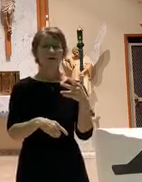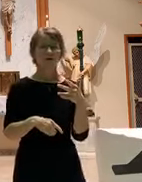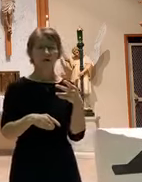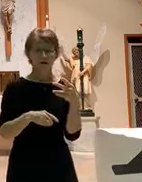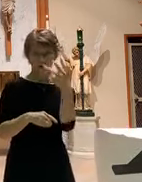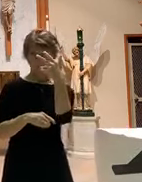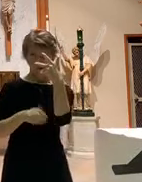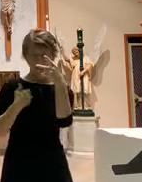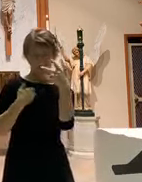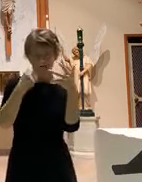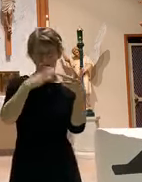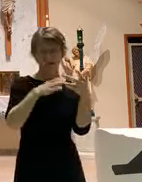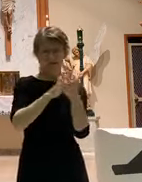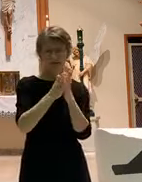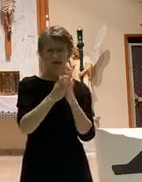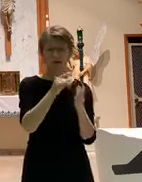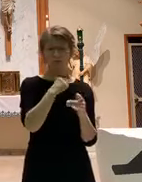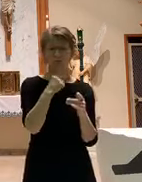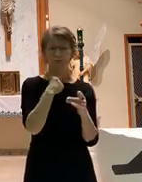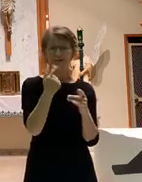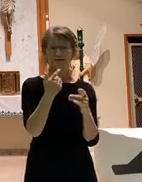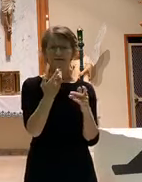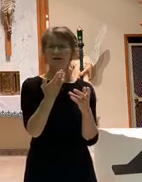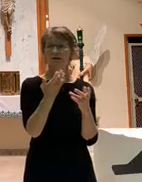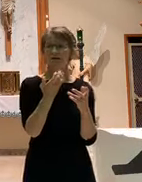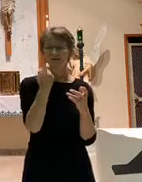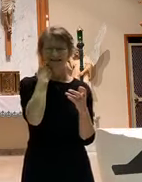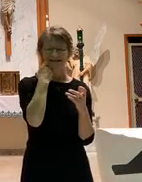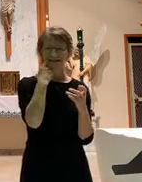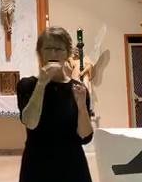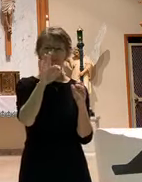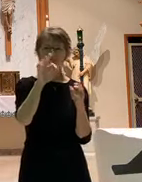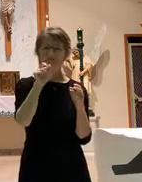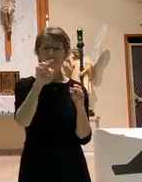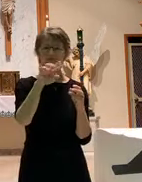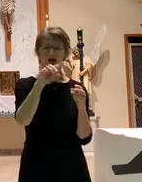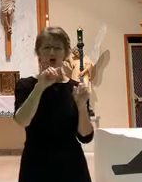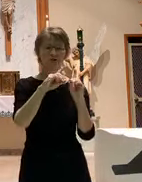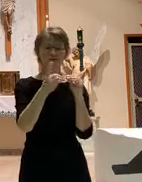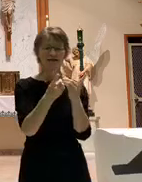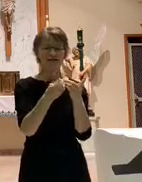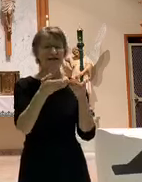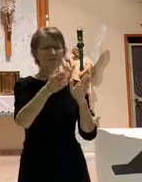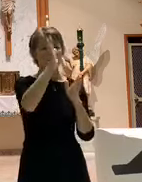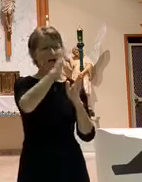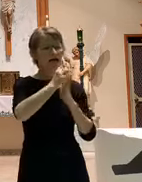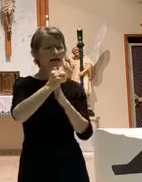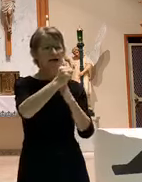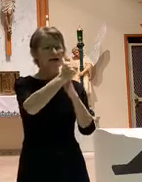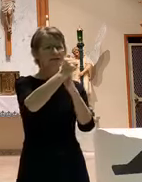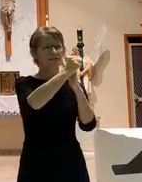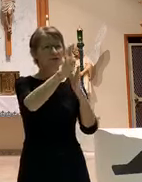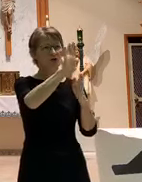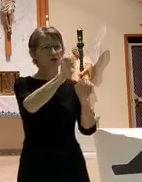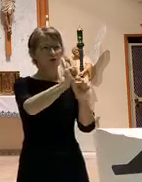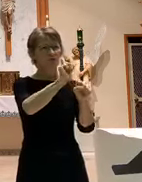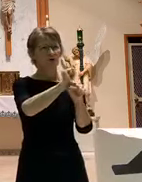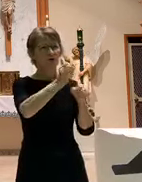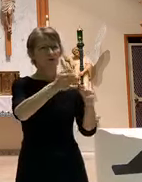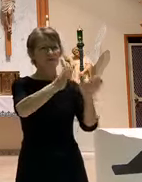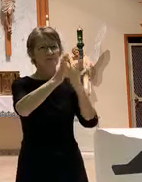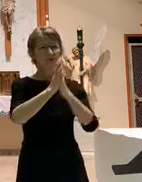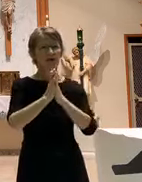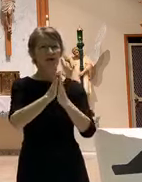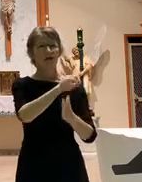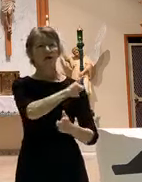Eric Seitz, may God fill them with the joy of the Catholic priesthood and guide them throughout their ministry. Let